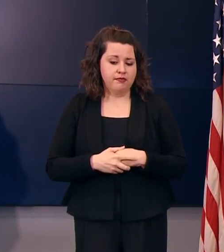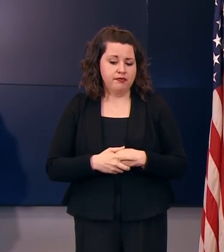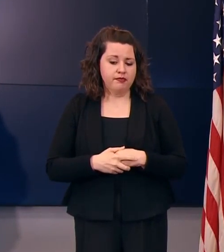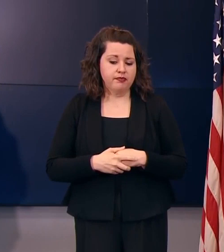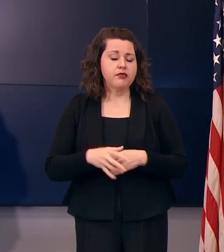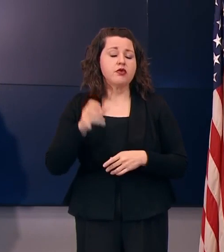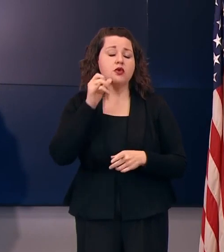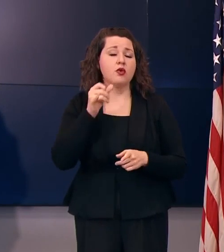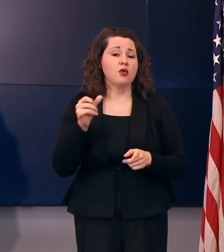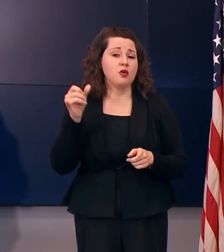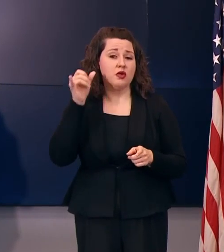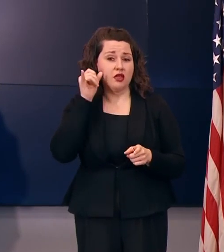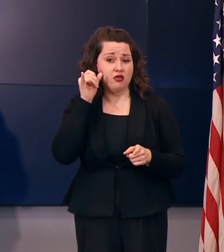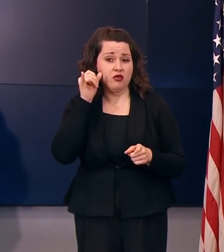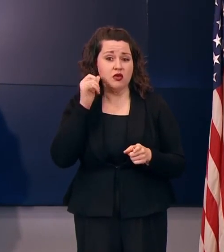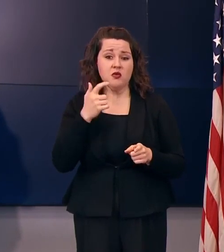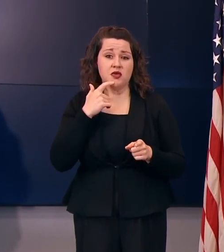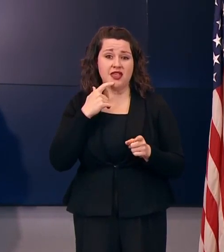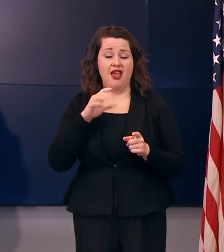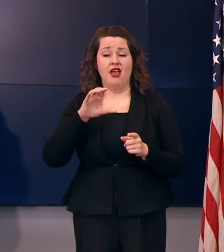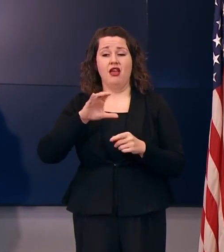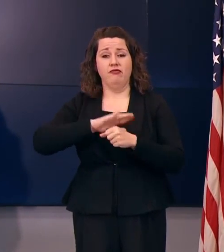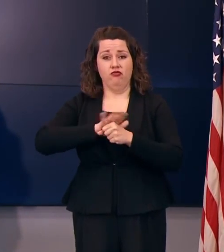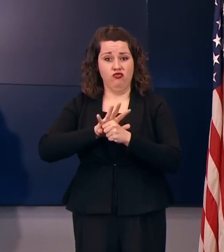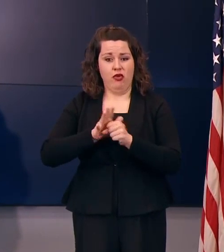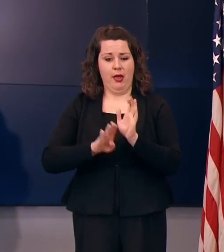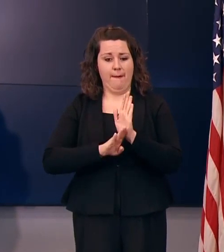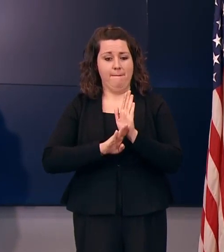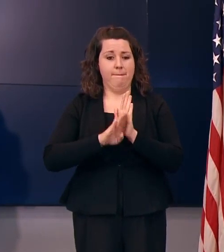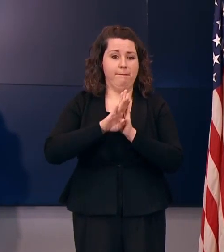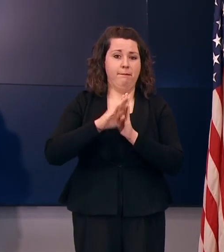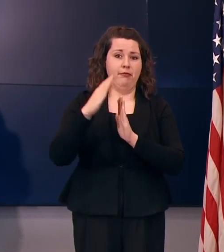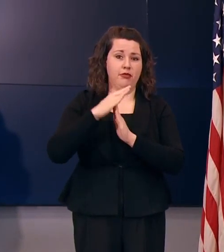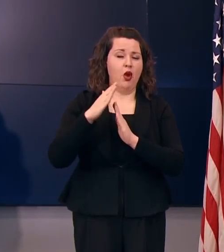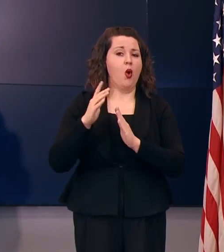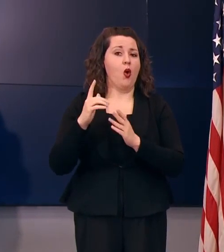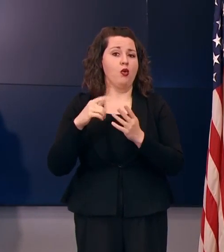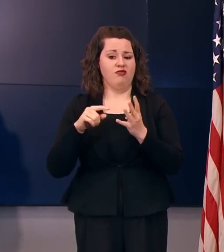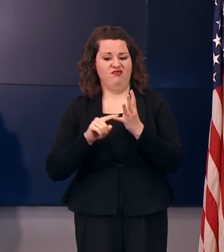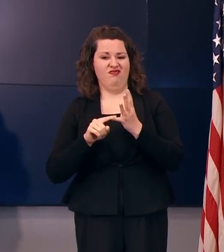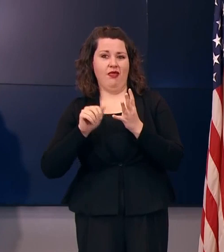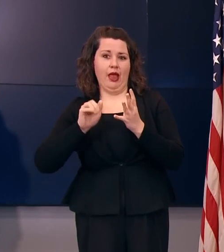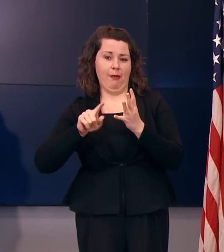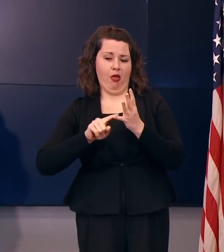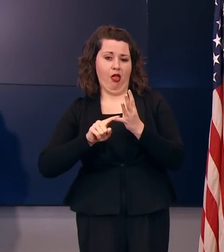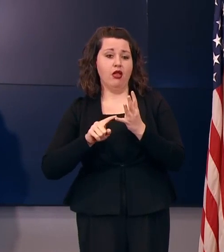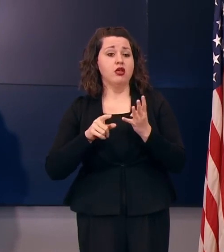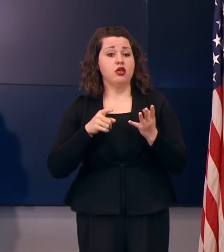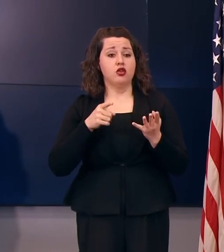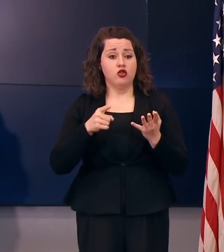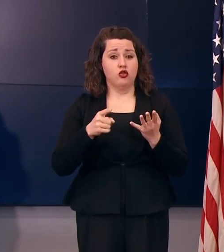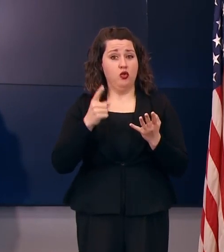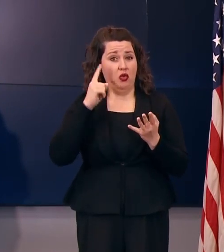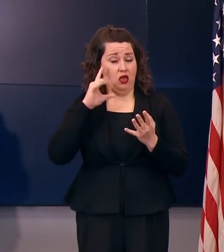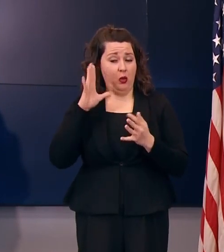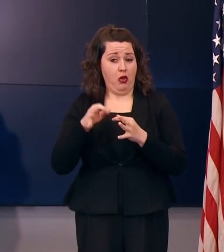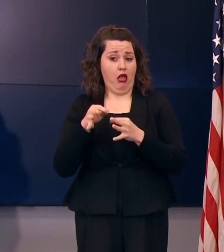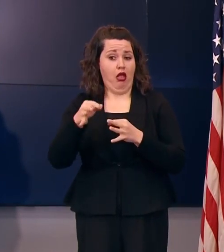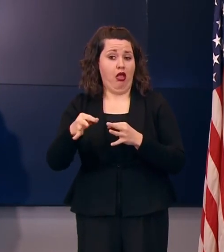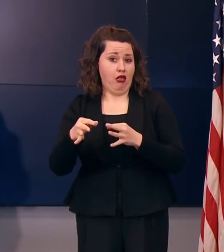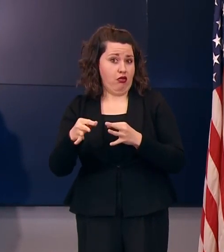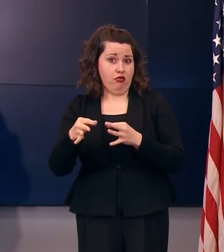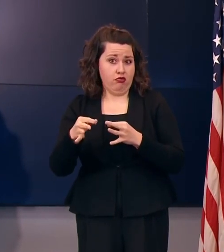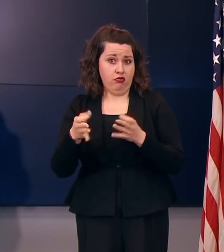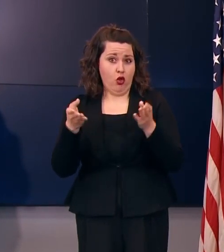Yesterday, you indicated that the peak for COVID-19 would come at the end of the month. Do you anticipate extending the closures for at least the first